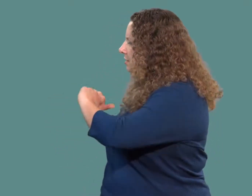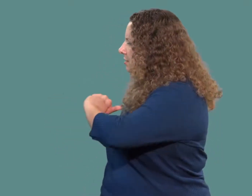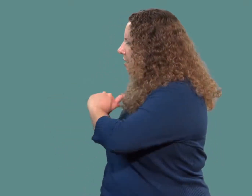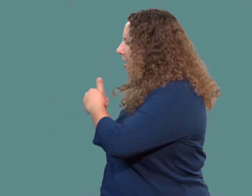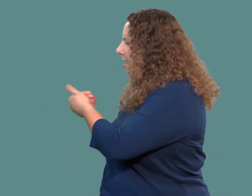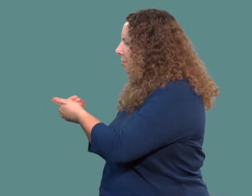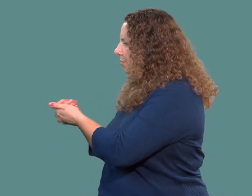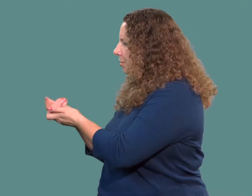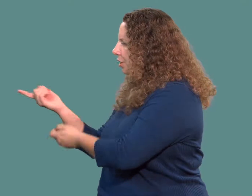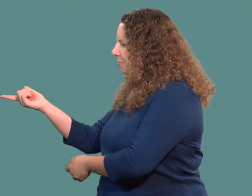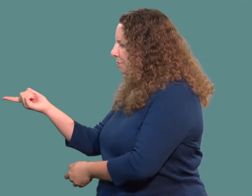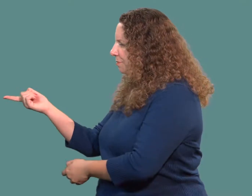versus how are you?